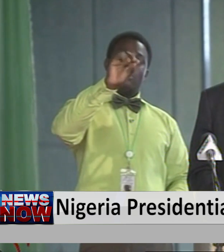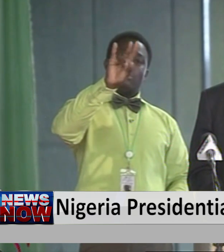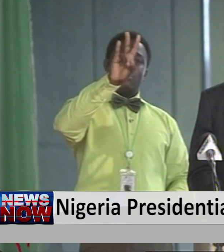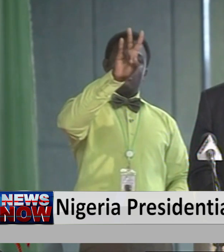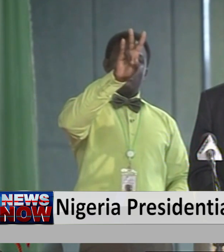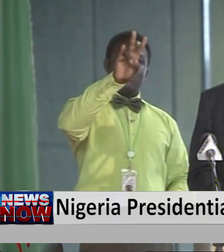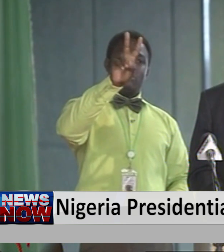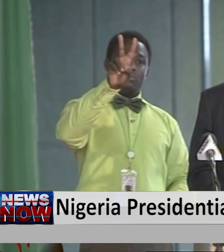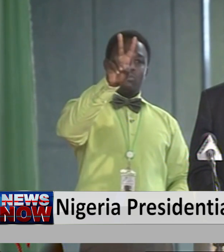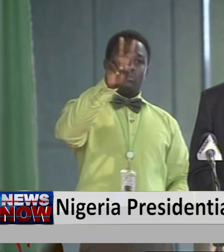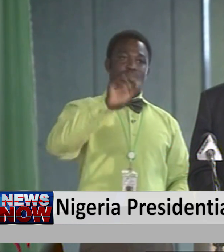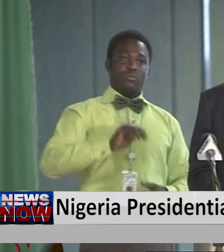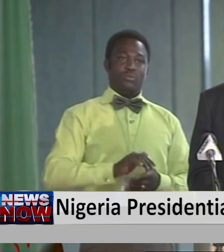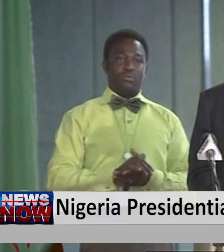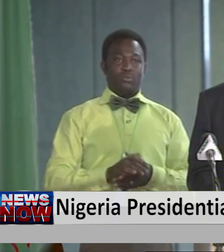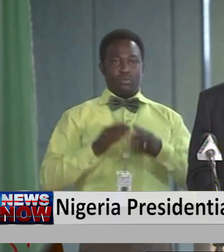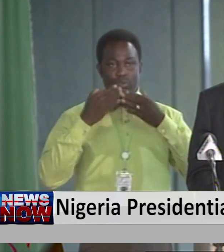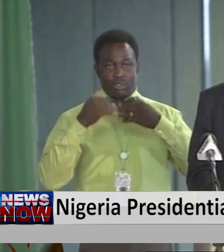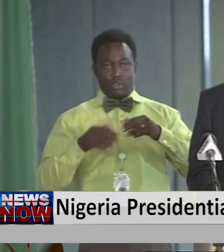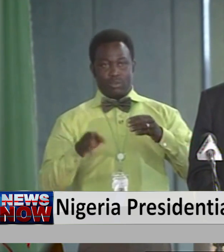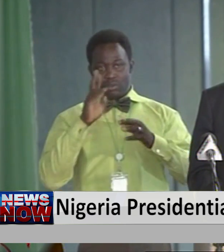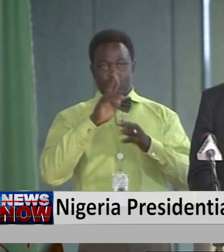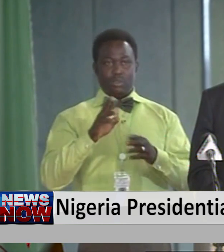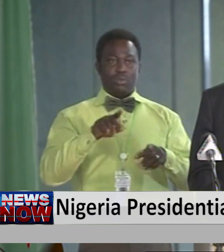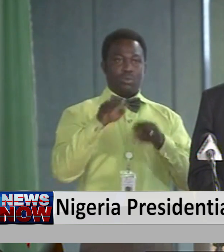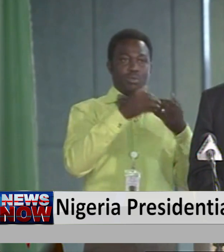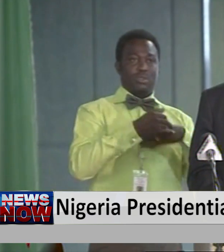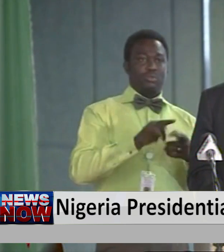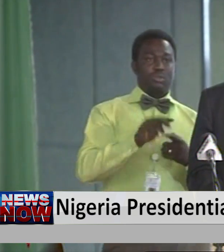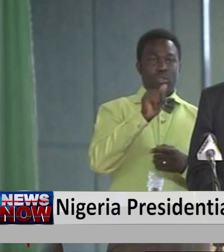3072. Okay. Thank you, sir. I'll go back to AD.